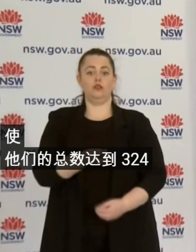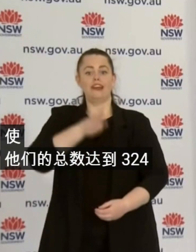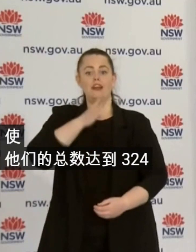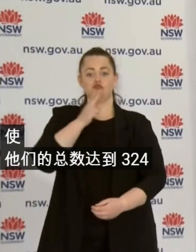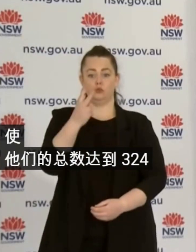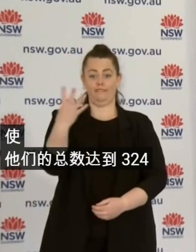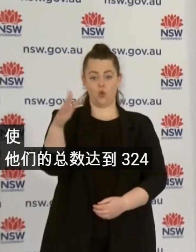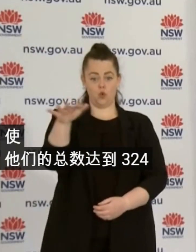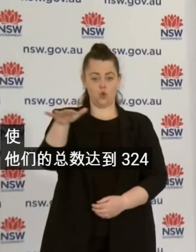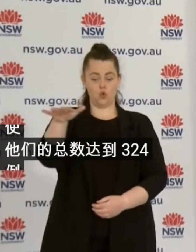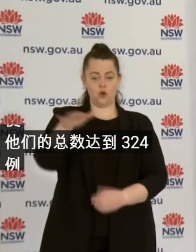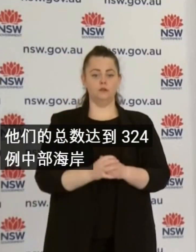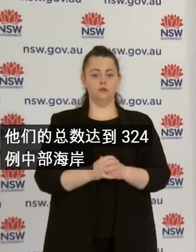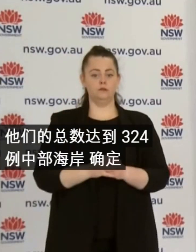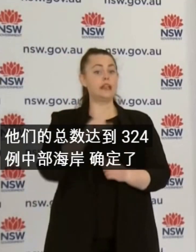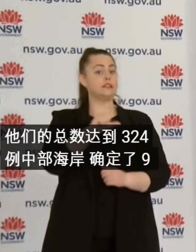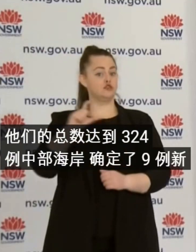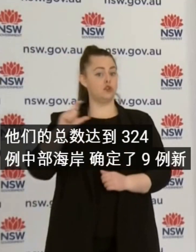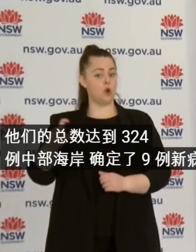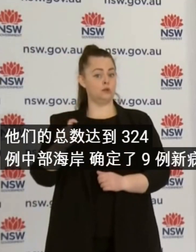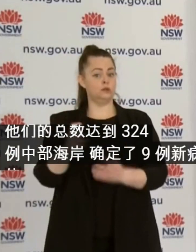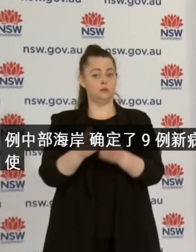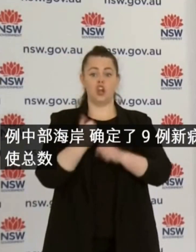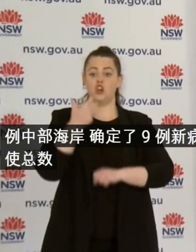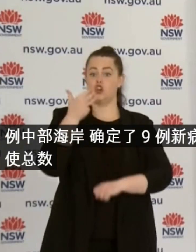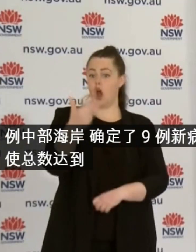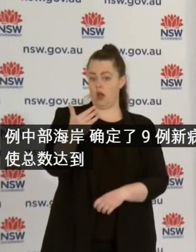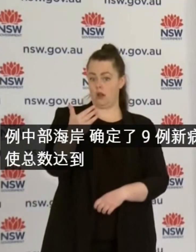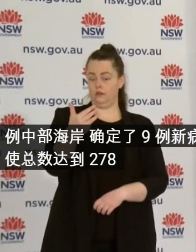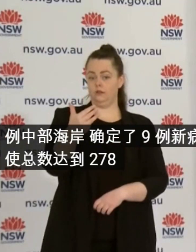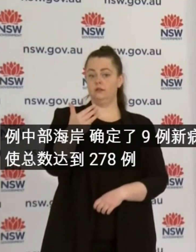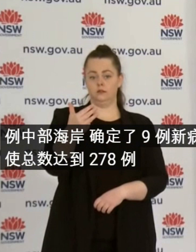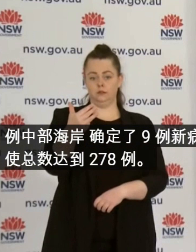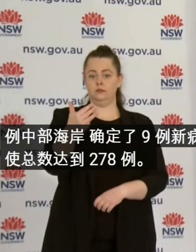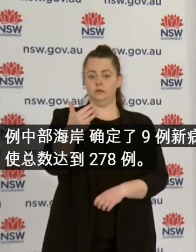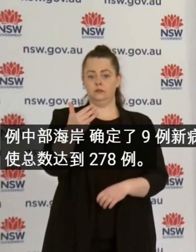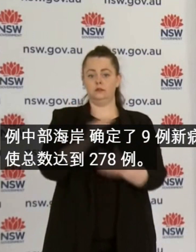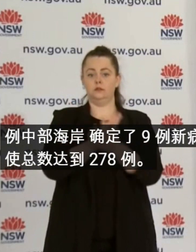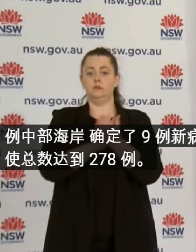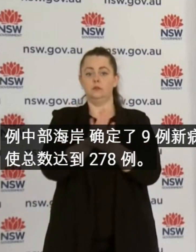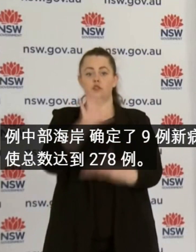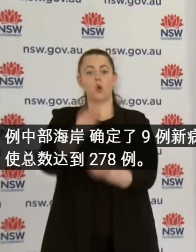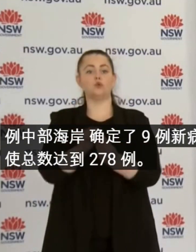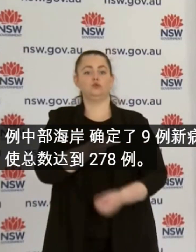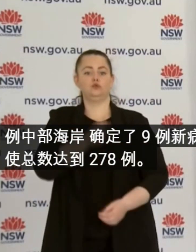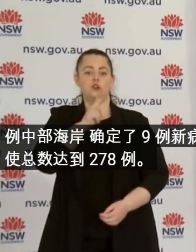324. The Central Coast, 9 new cases were identified, bringing their total to